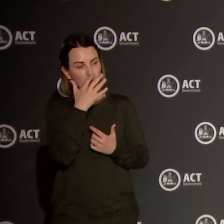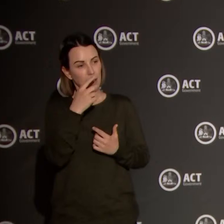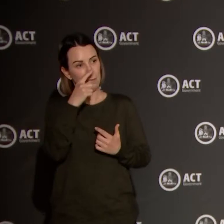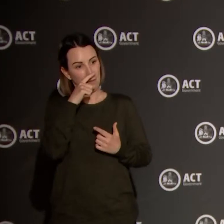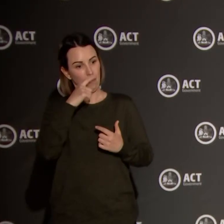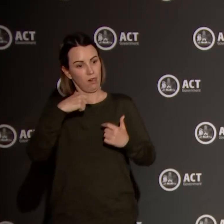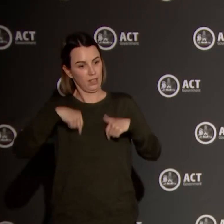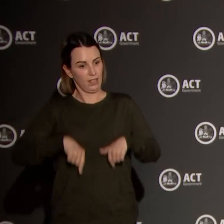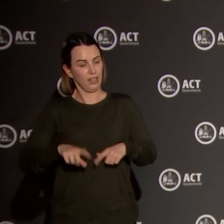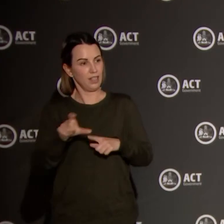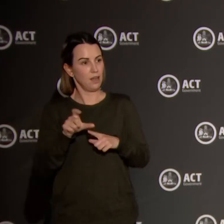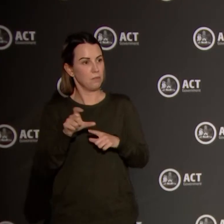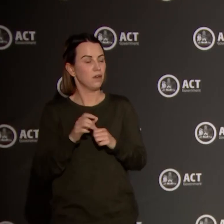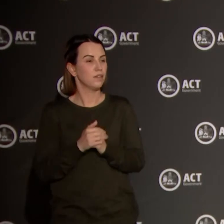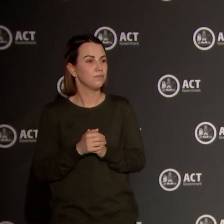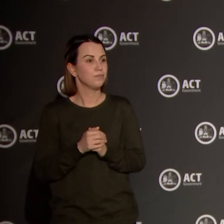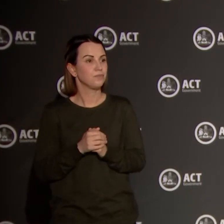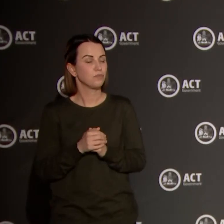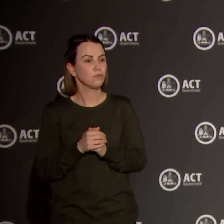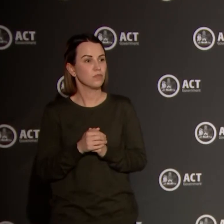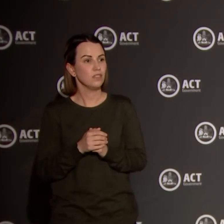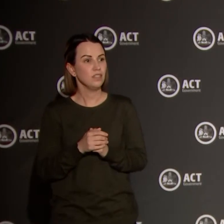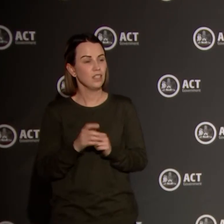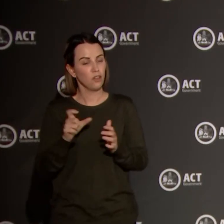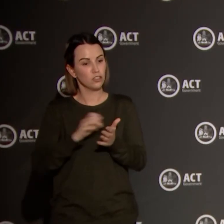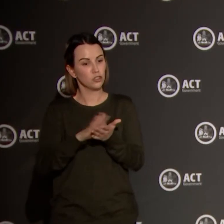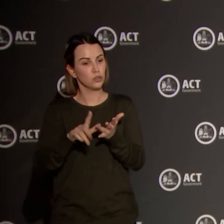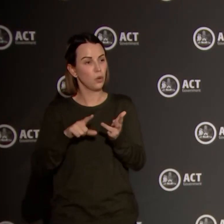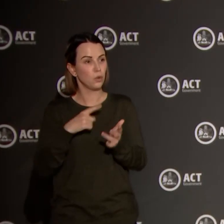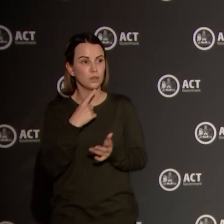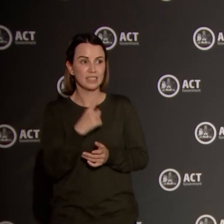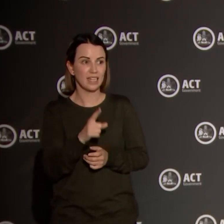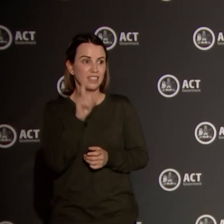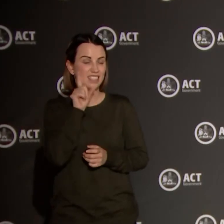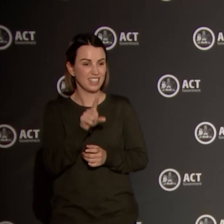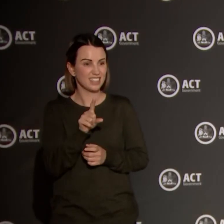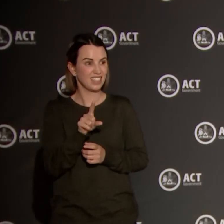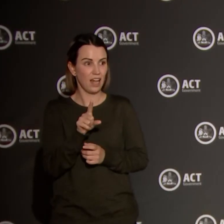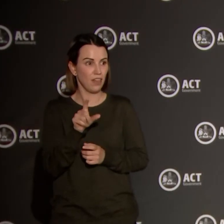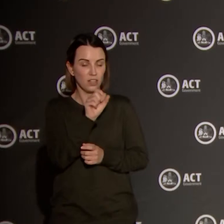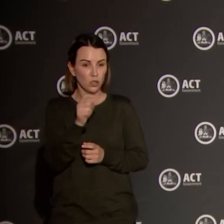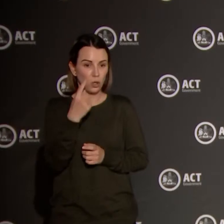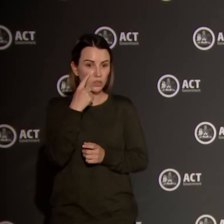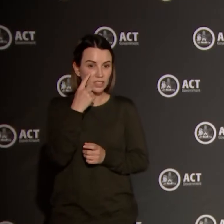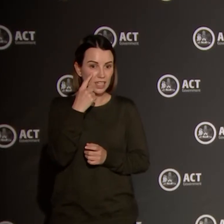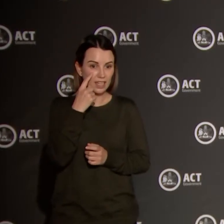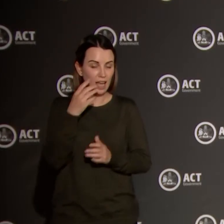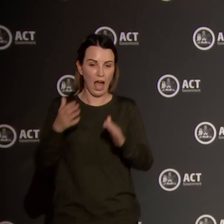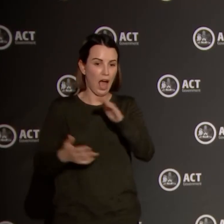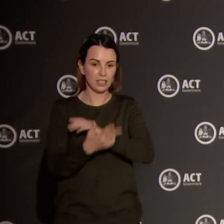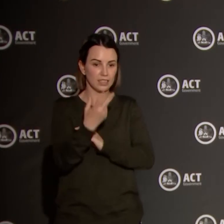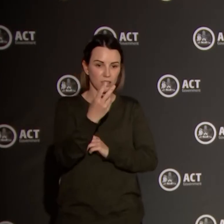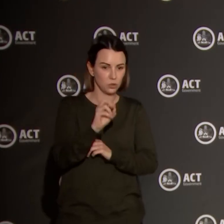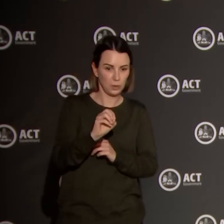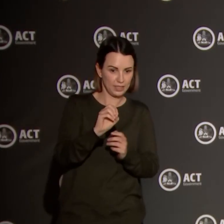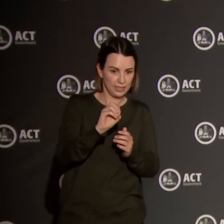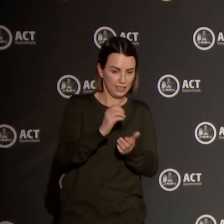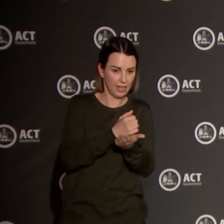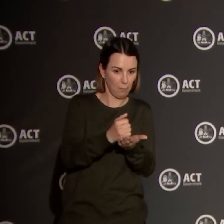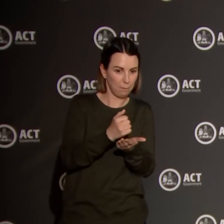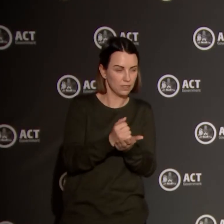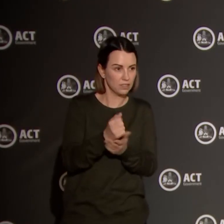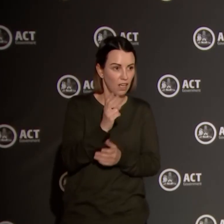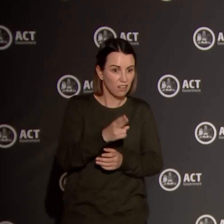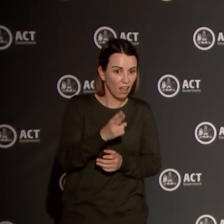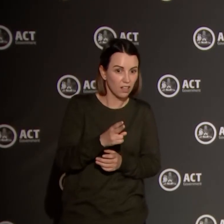The Chief Health Officer said yesterday that she wasn't really expecting to see numbers in the 20s again. So 28 today, is this another